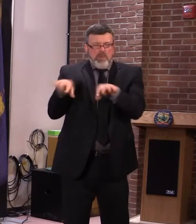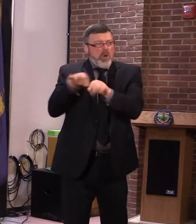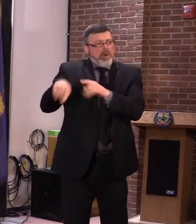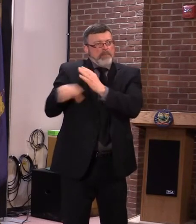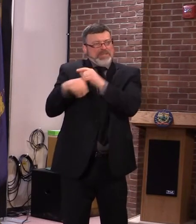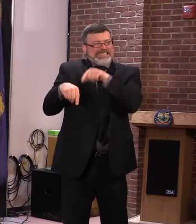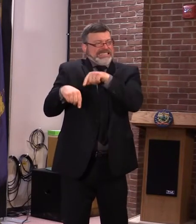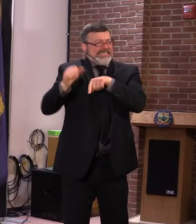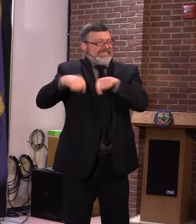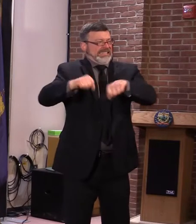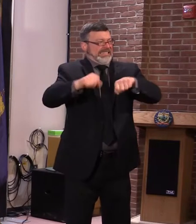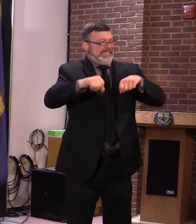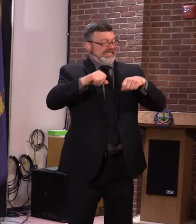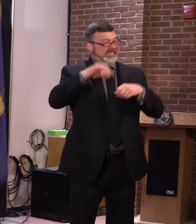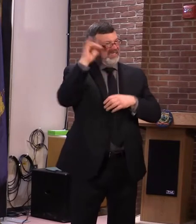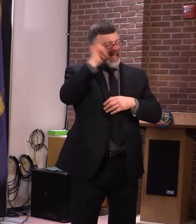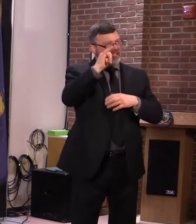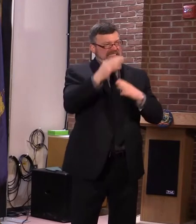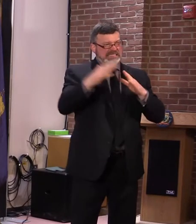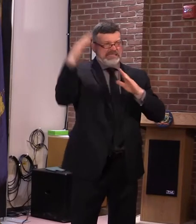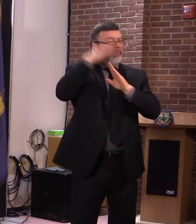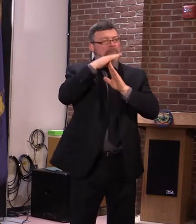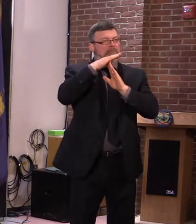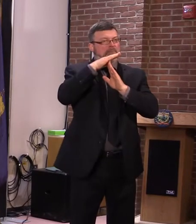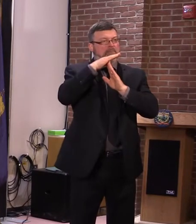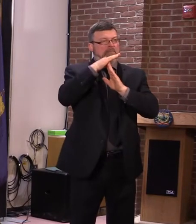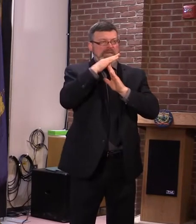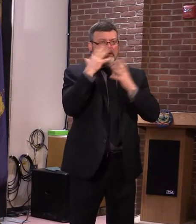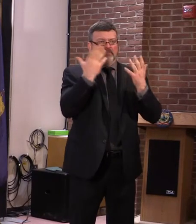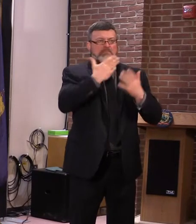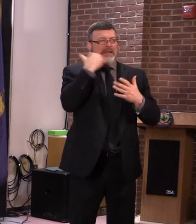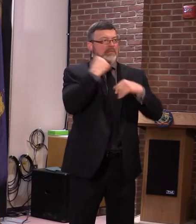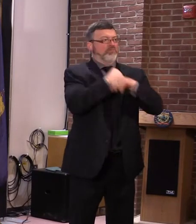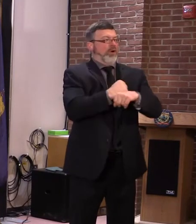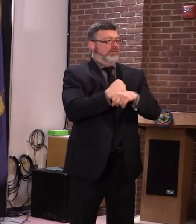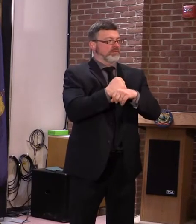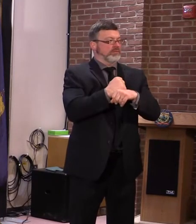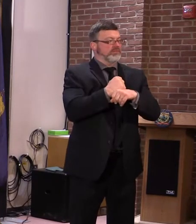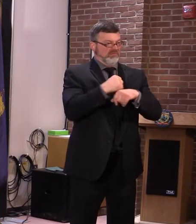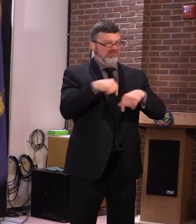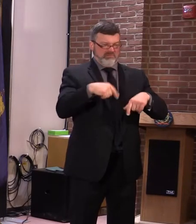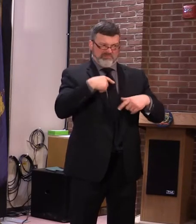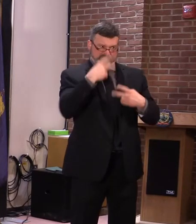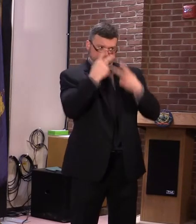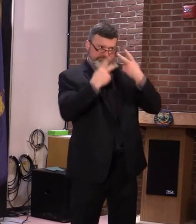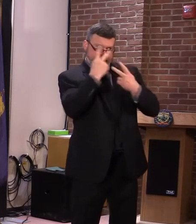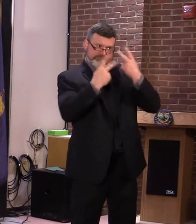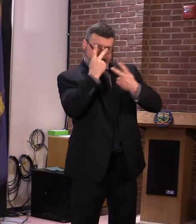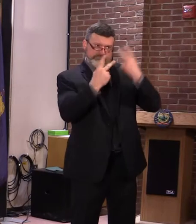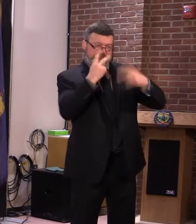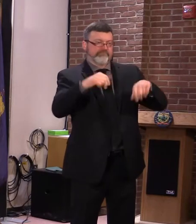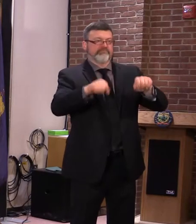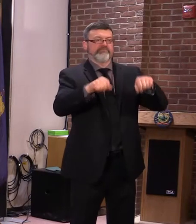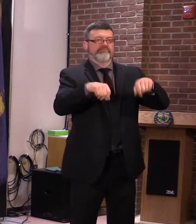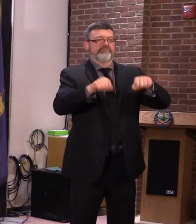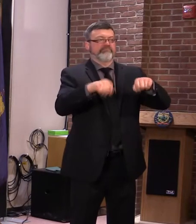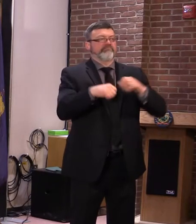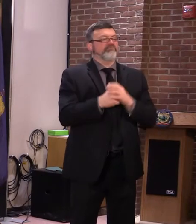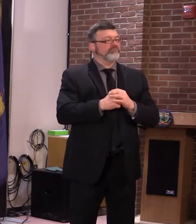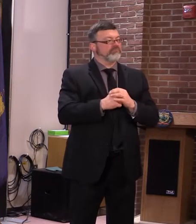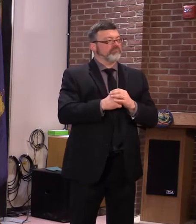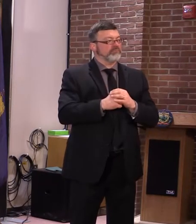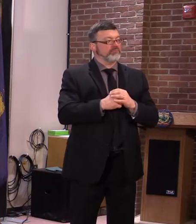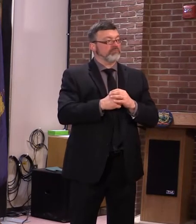significant poor outcomes related to COVID and hospitalizations, including with the Omicron